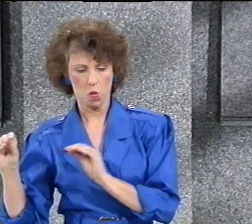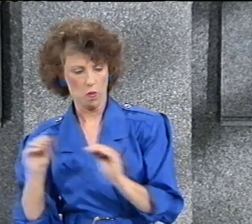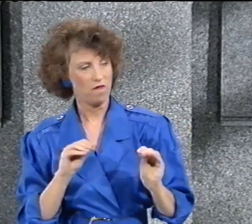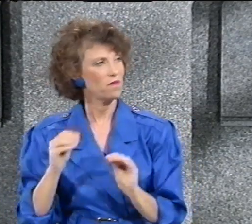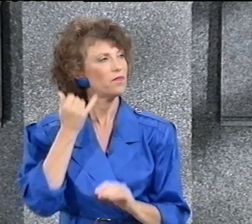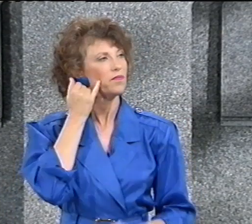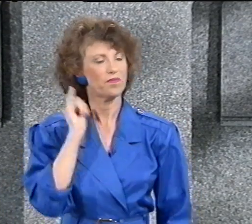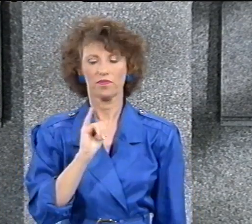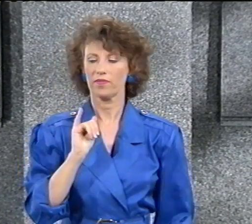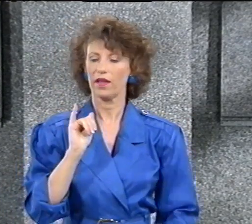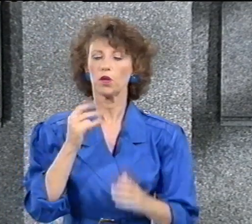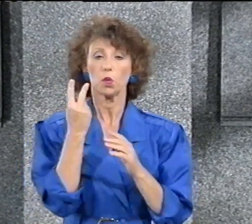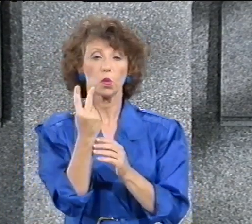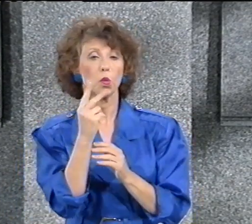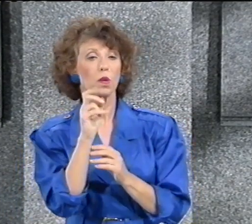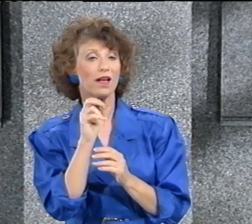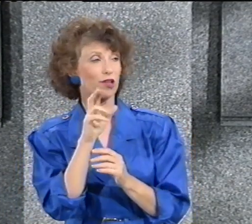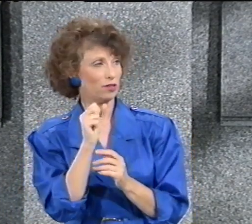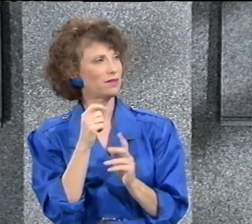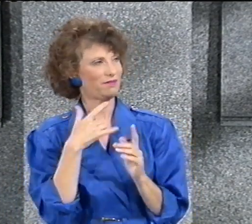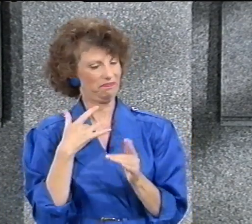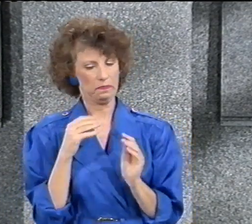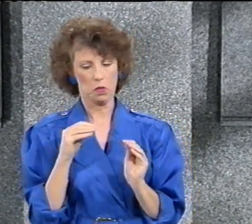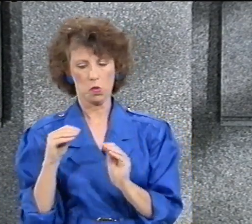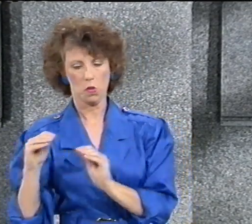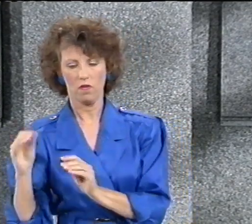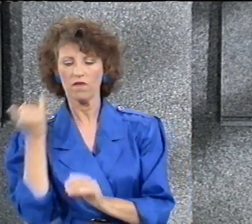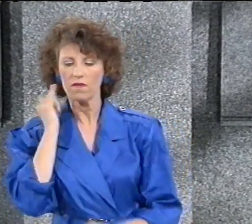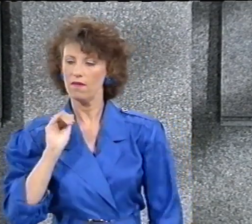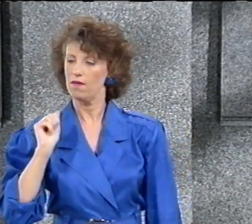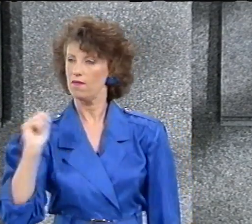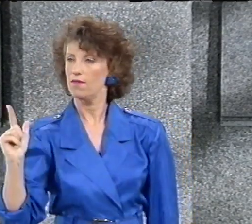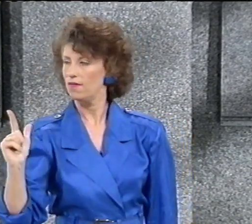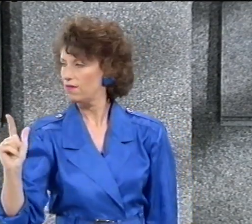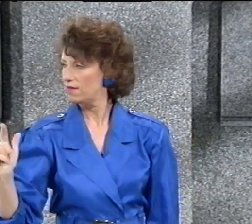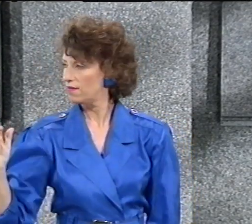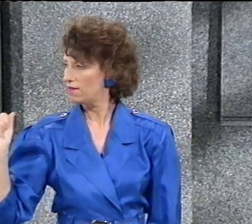Some words with double letters become loan signs also.